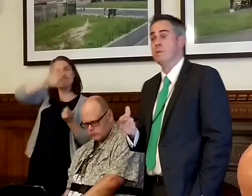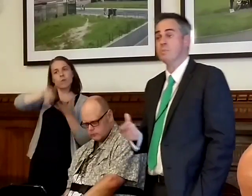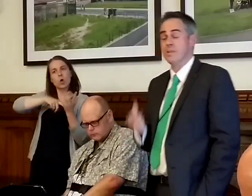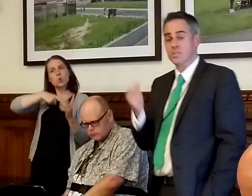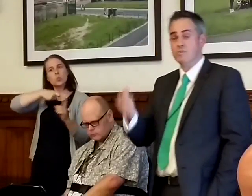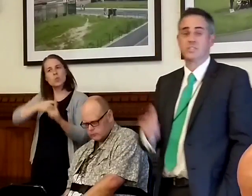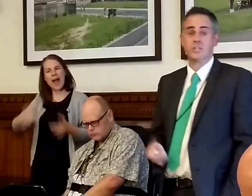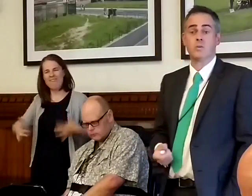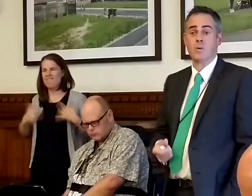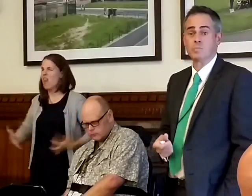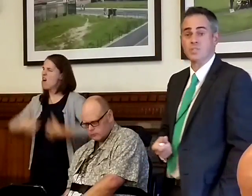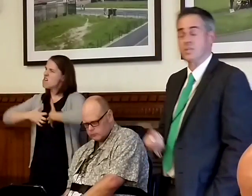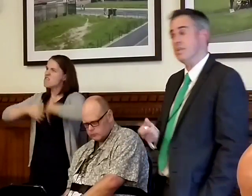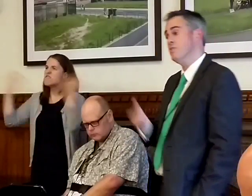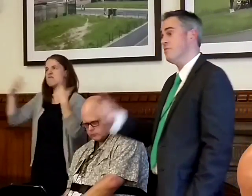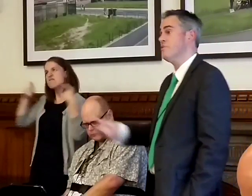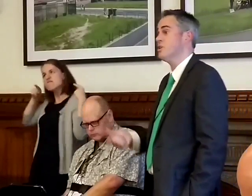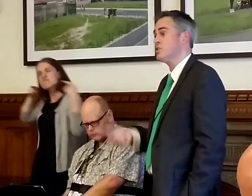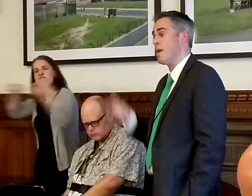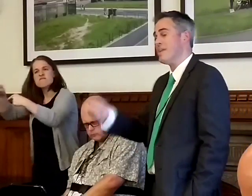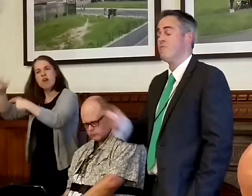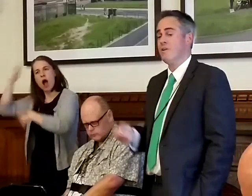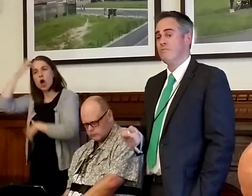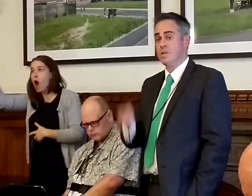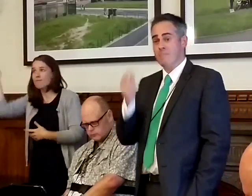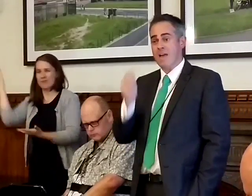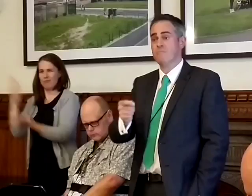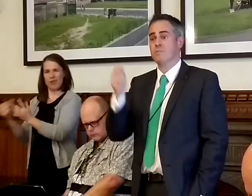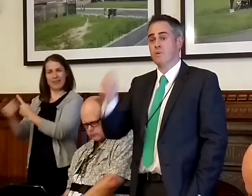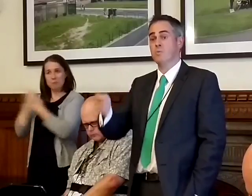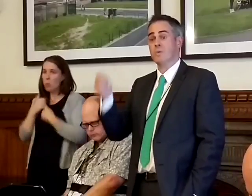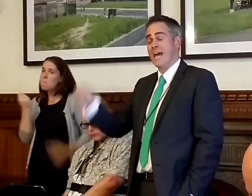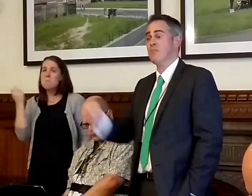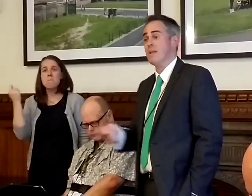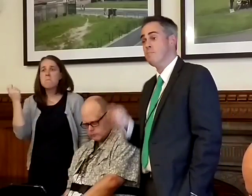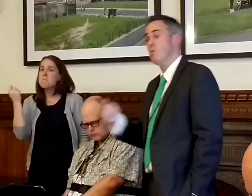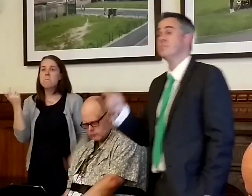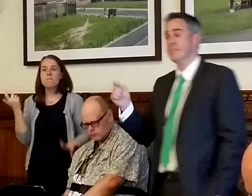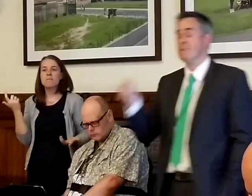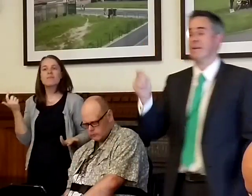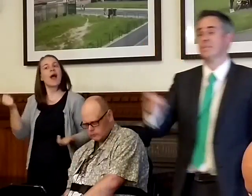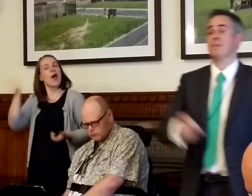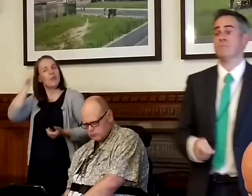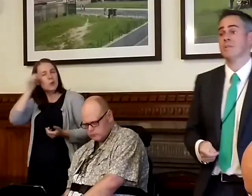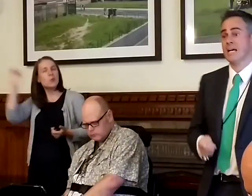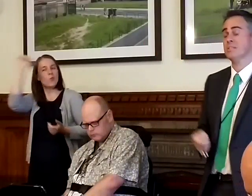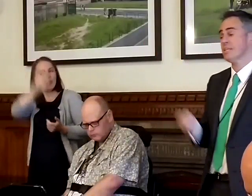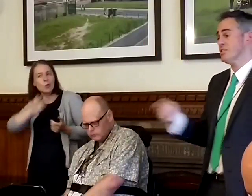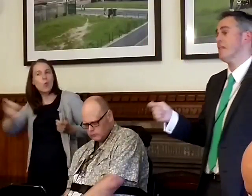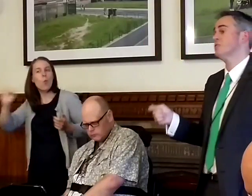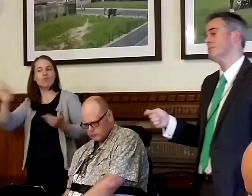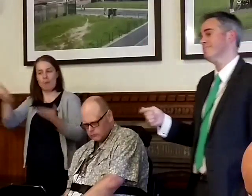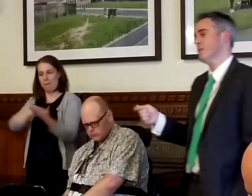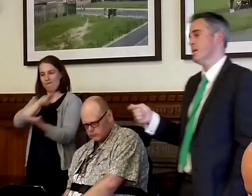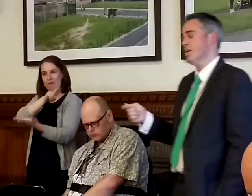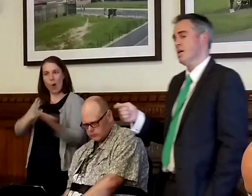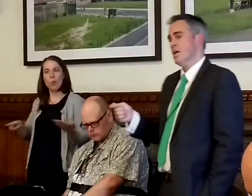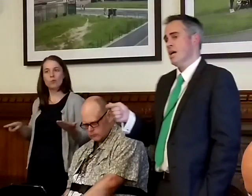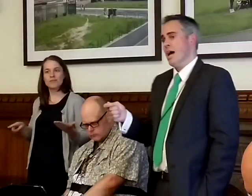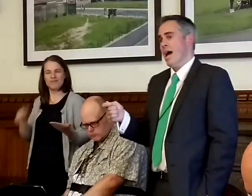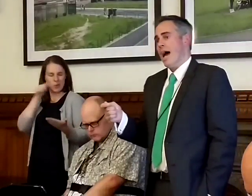by many, many people, and they directed it at Westminster. And then you, for the first time in that referendum, every vote would count, and boy, did they make that vote count, and they